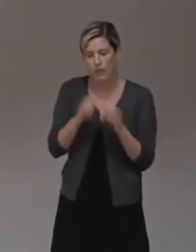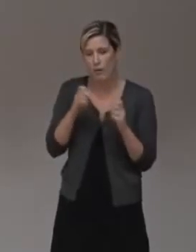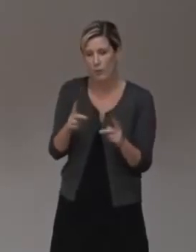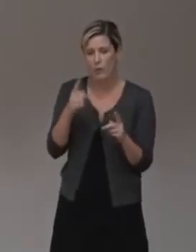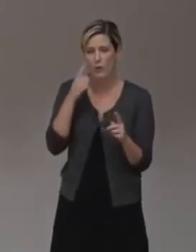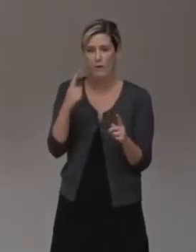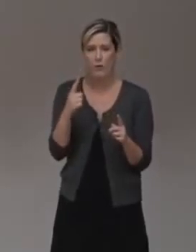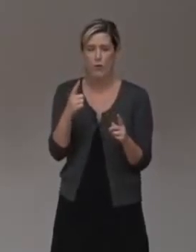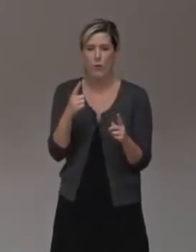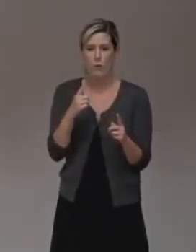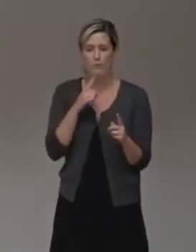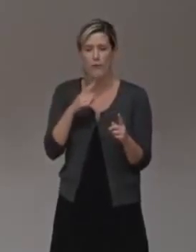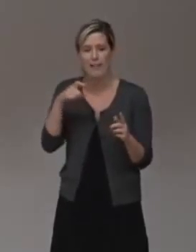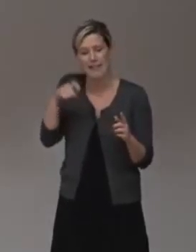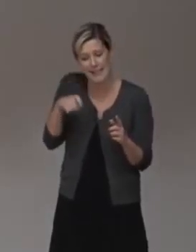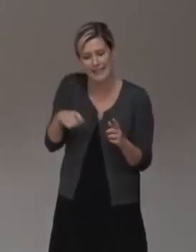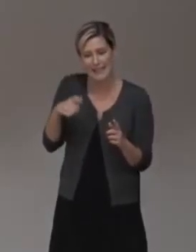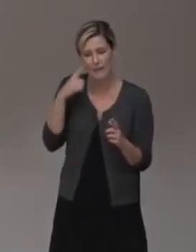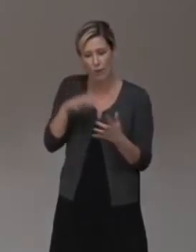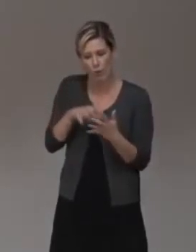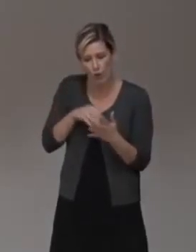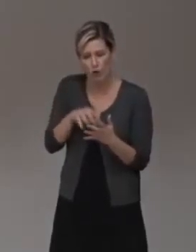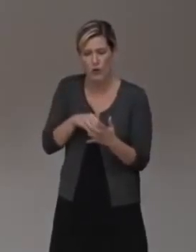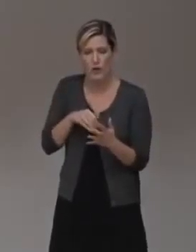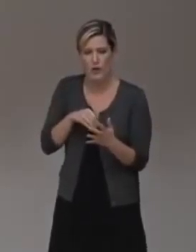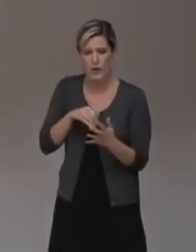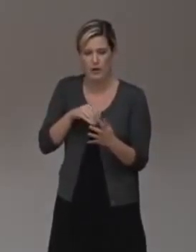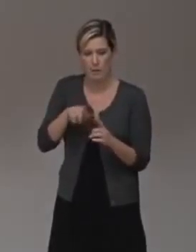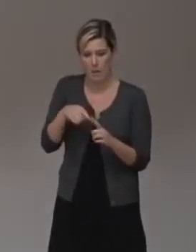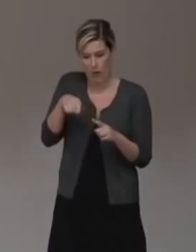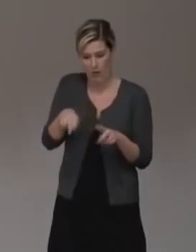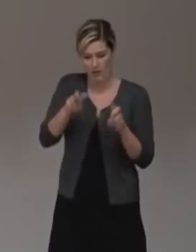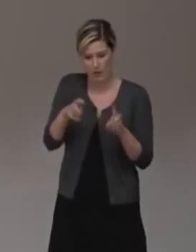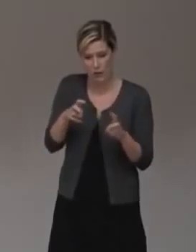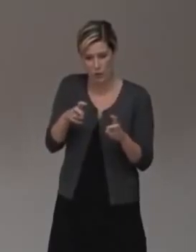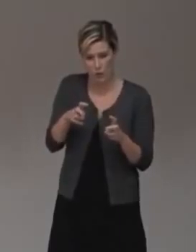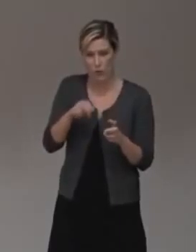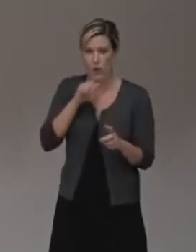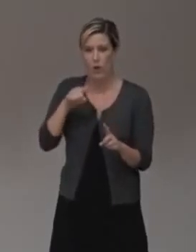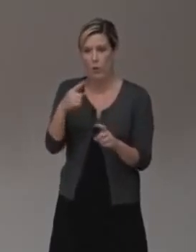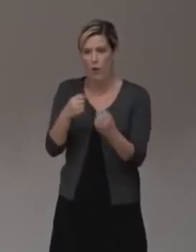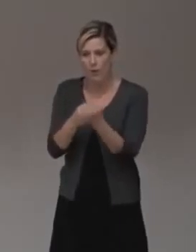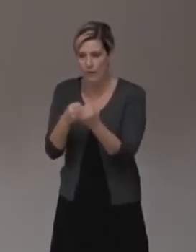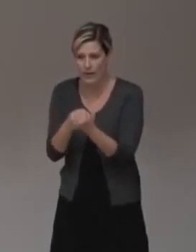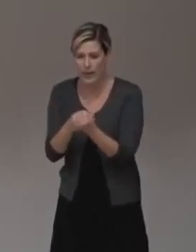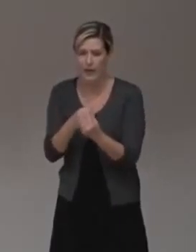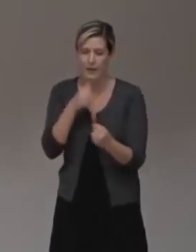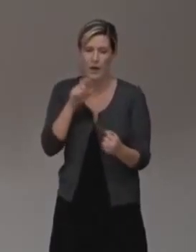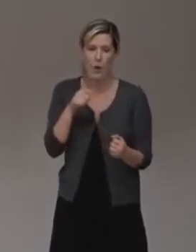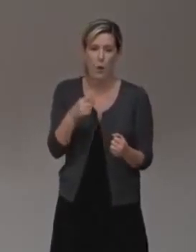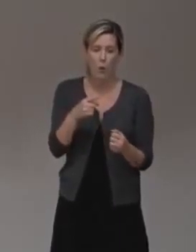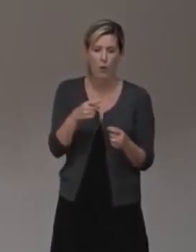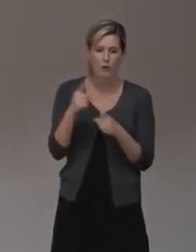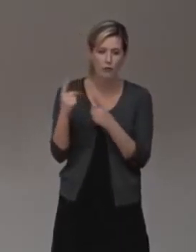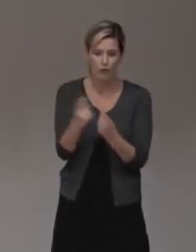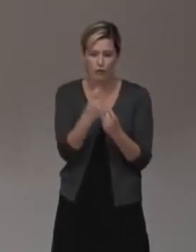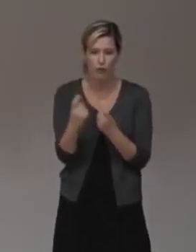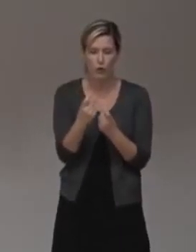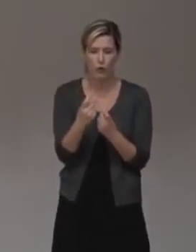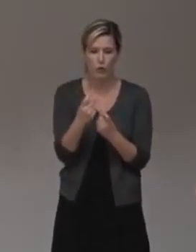the opportunity, but the necessity to learn about this. Not to simply advocate for it, not to simply recruit